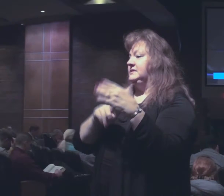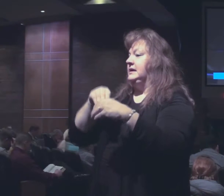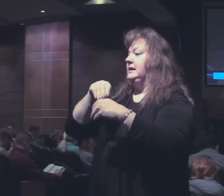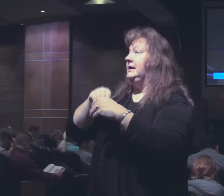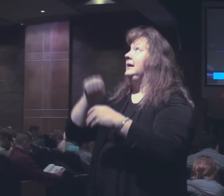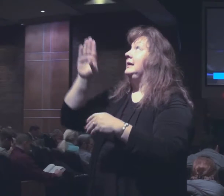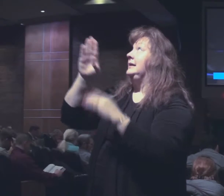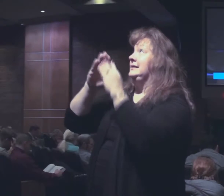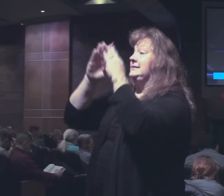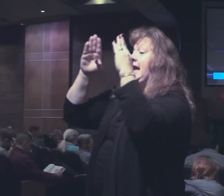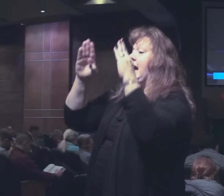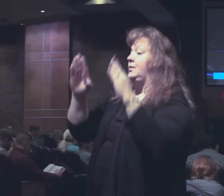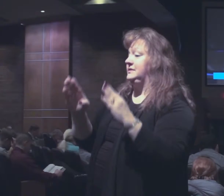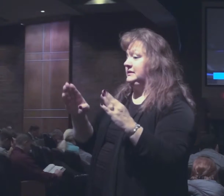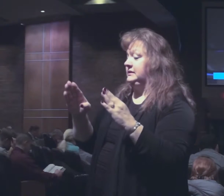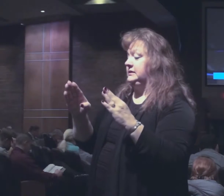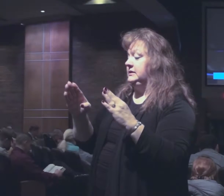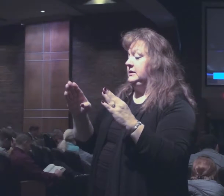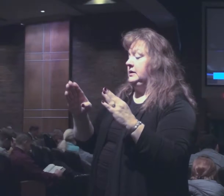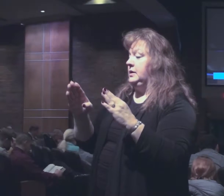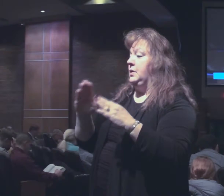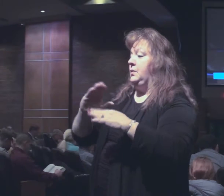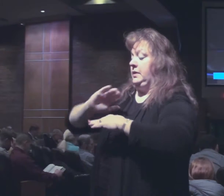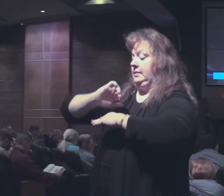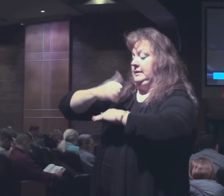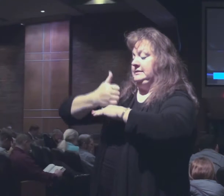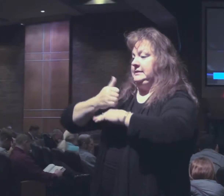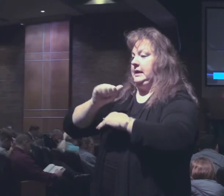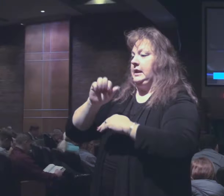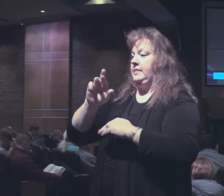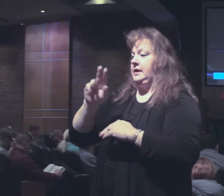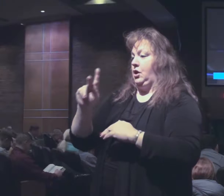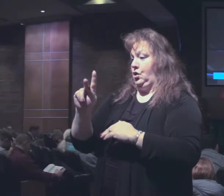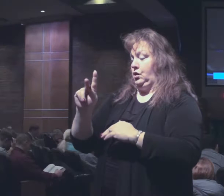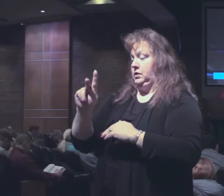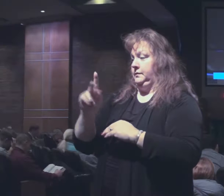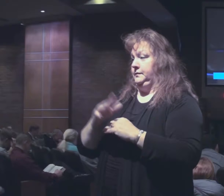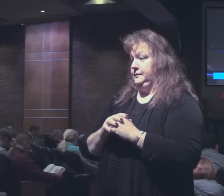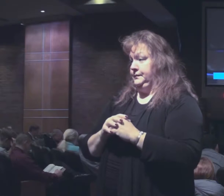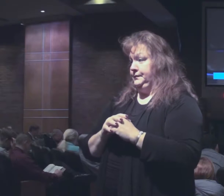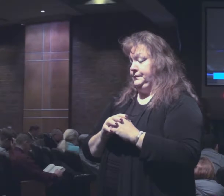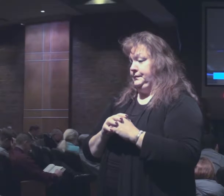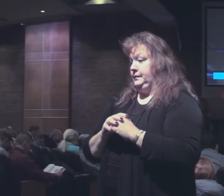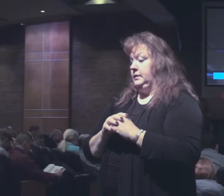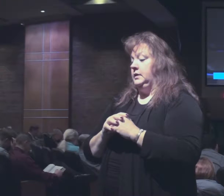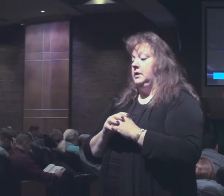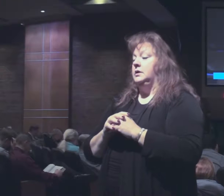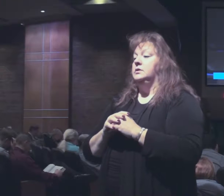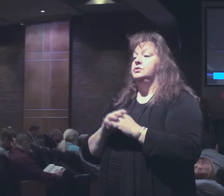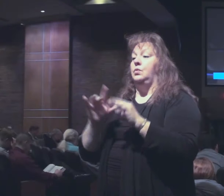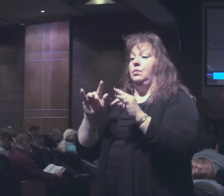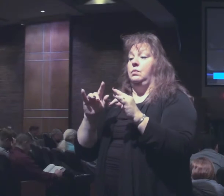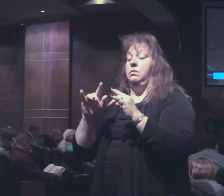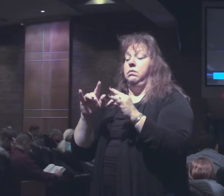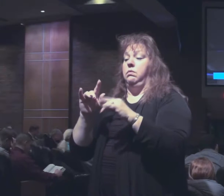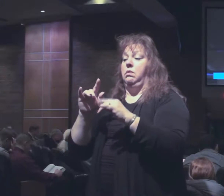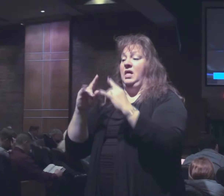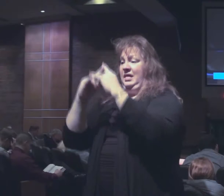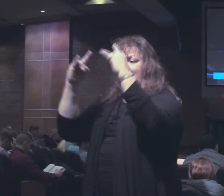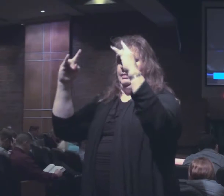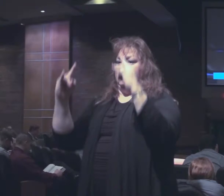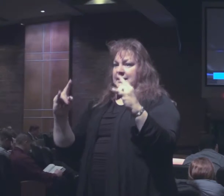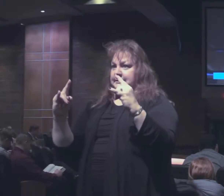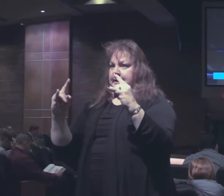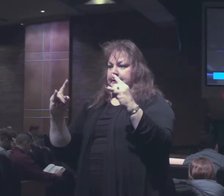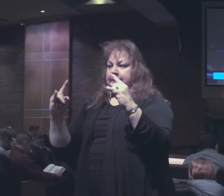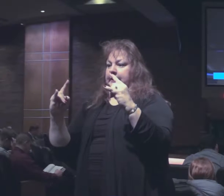the Lord after the ark rested there. So when the tabernacle, the temple had not